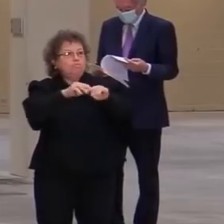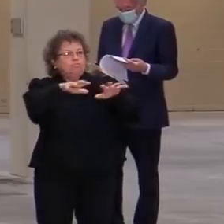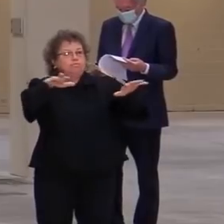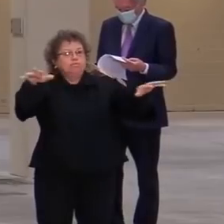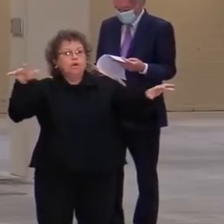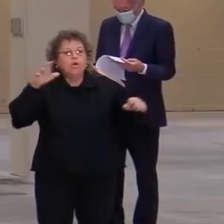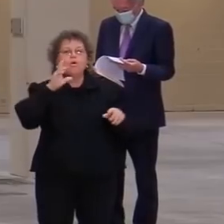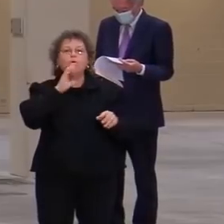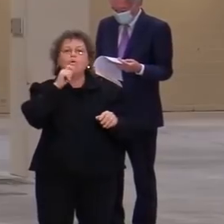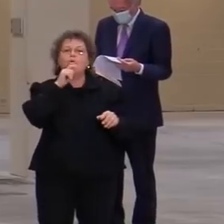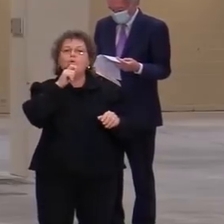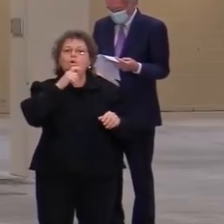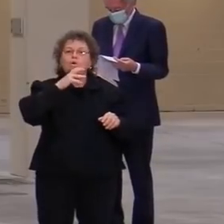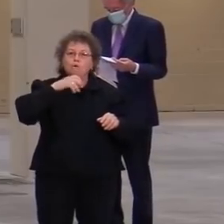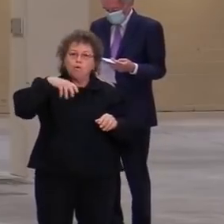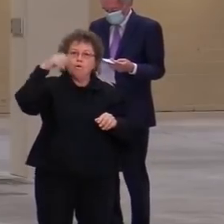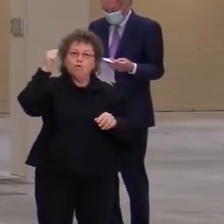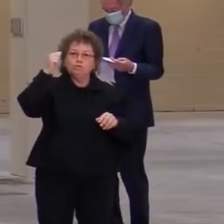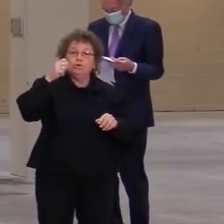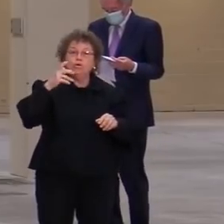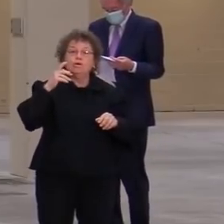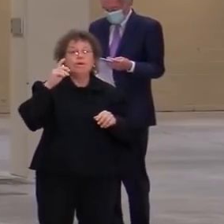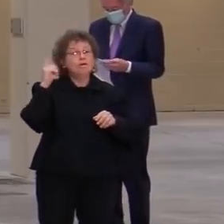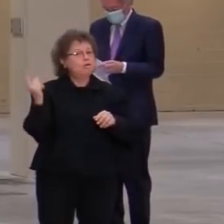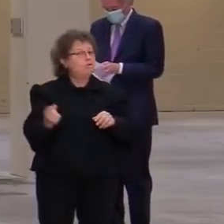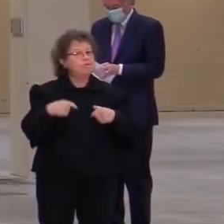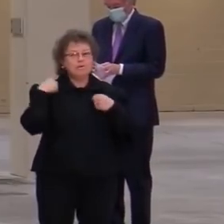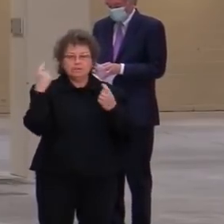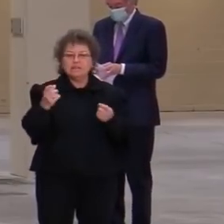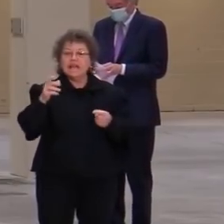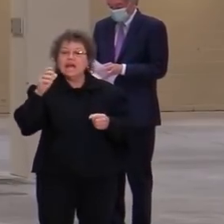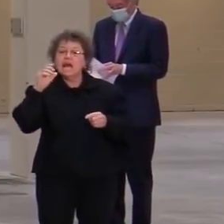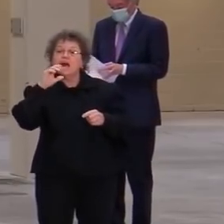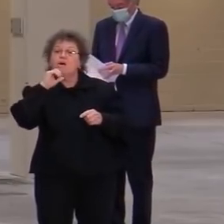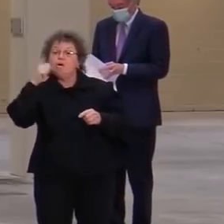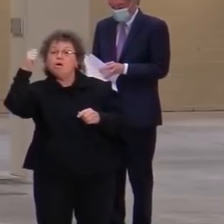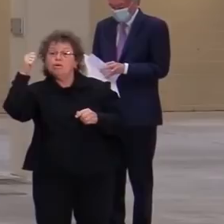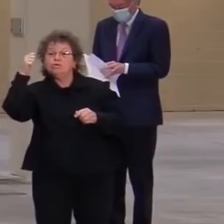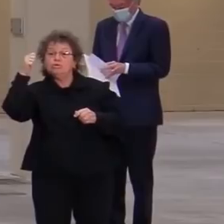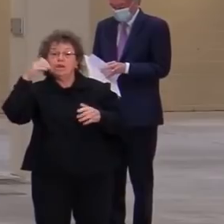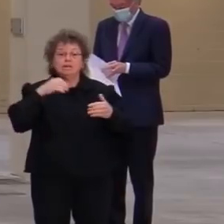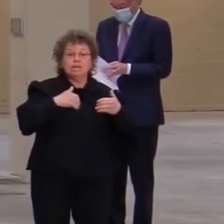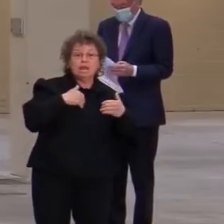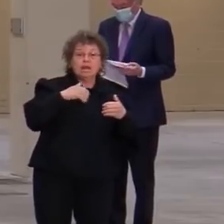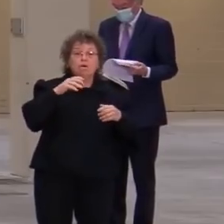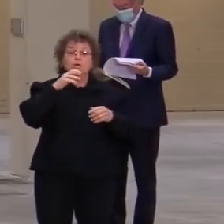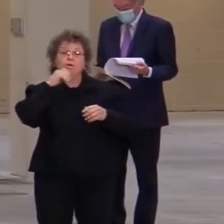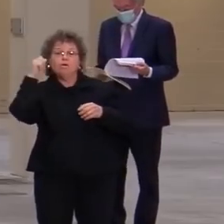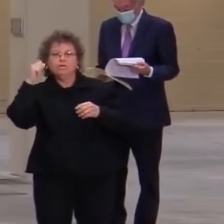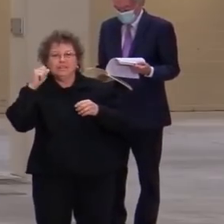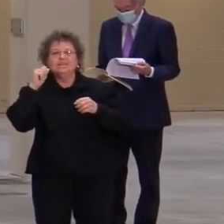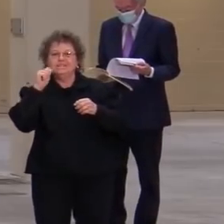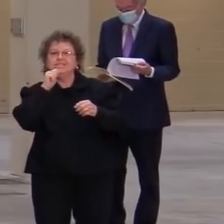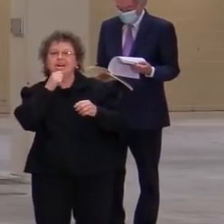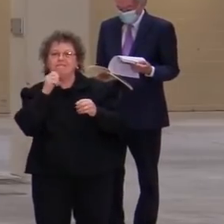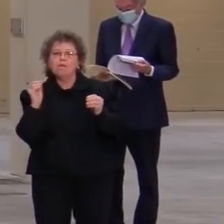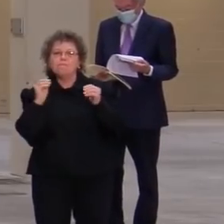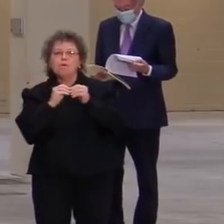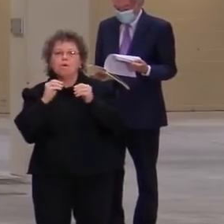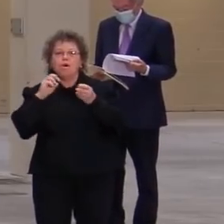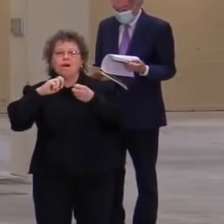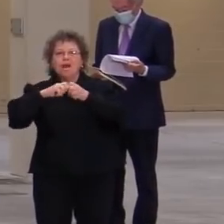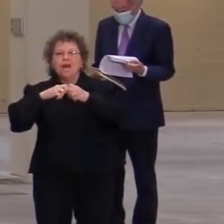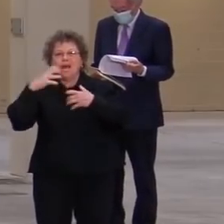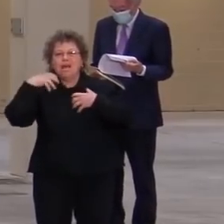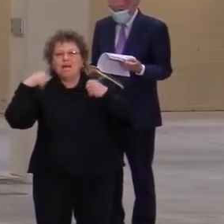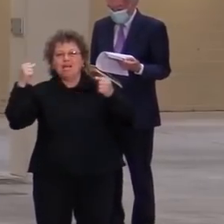adults. There's always been a direct connection between age and how likely someone is to suffer serious health effects from